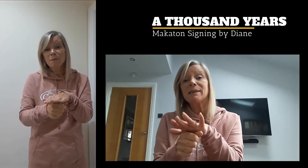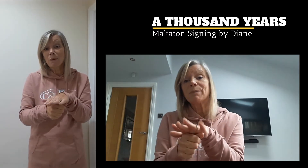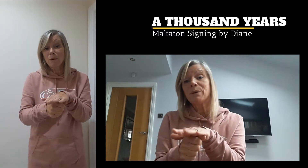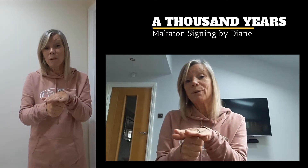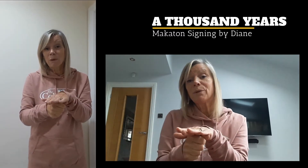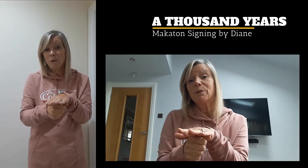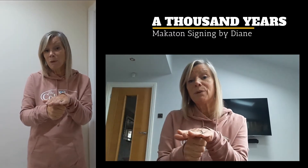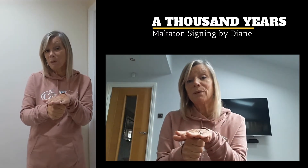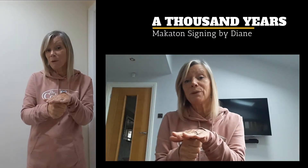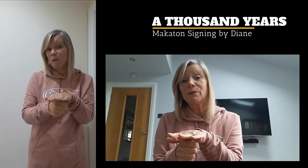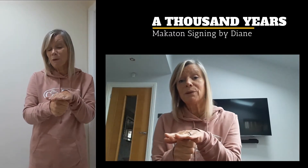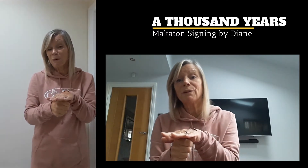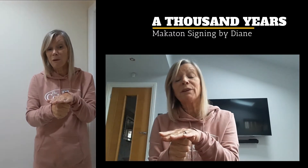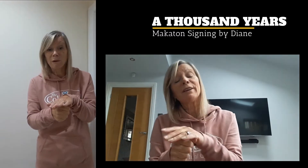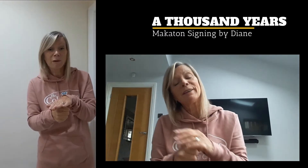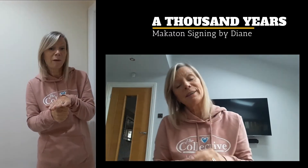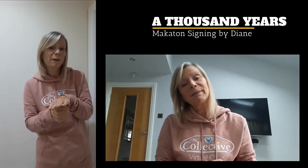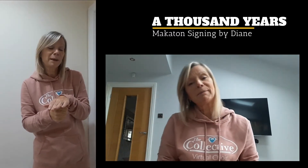thousand